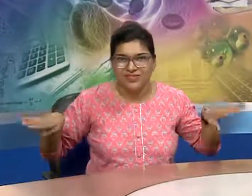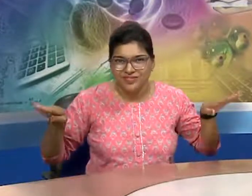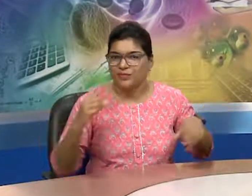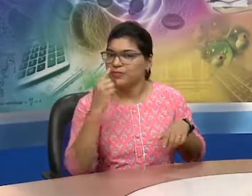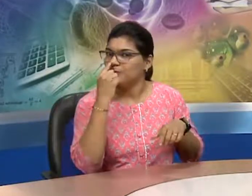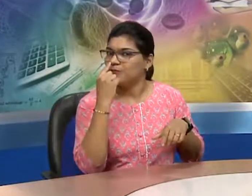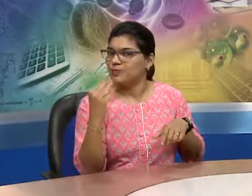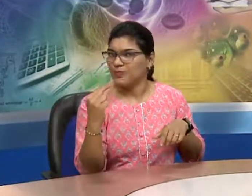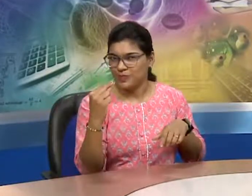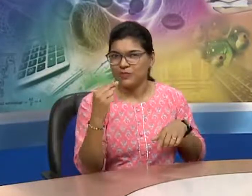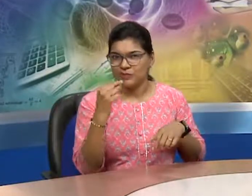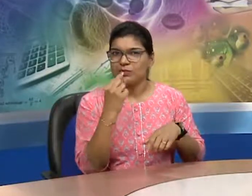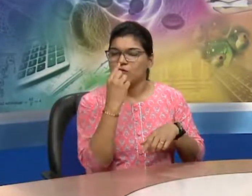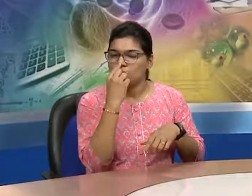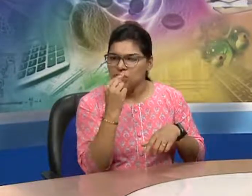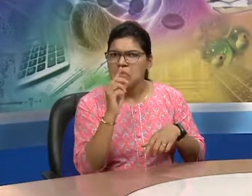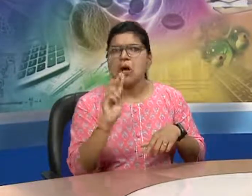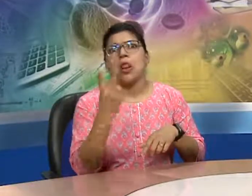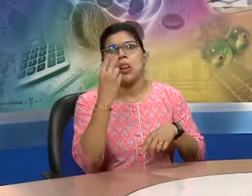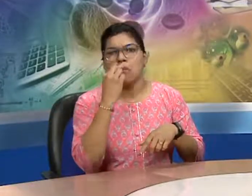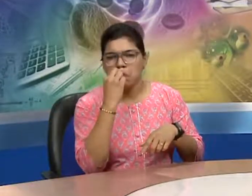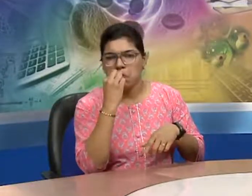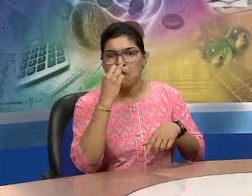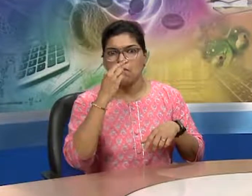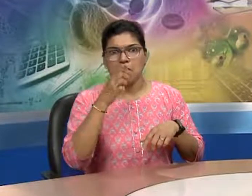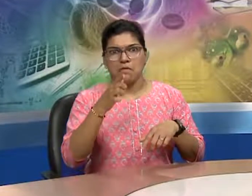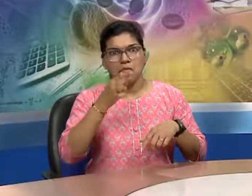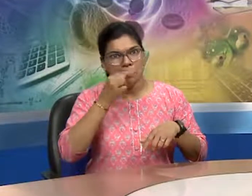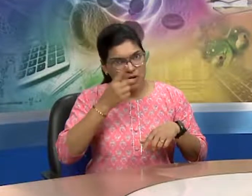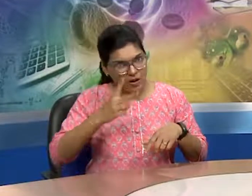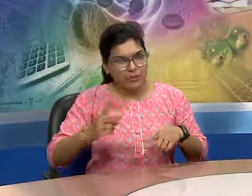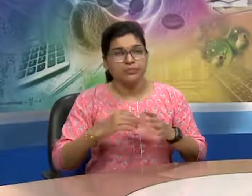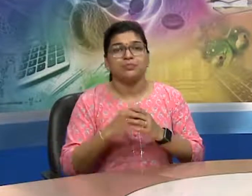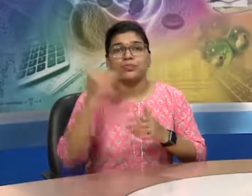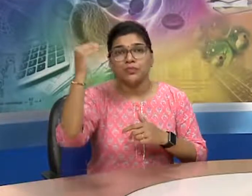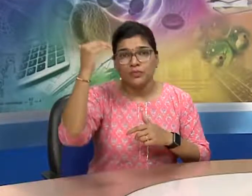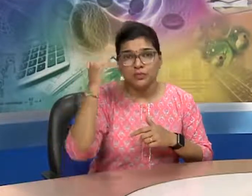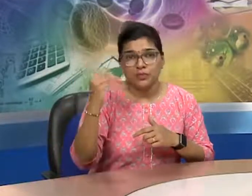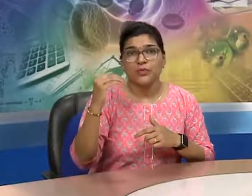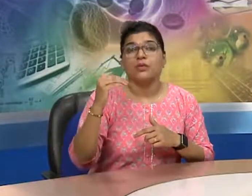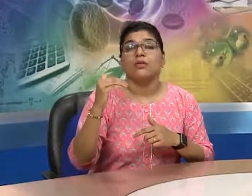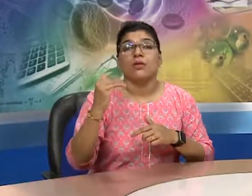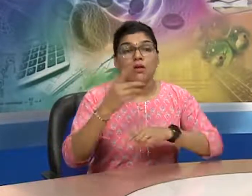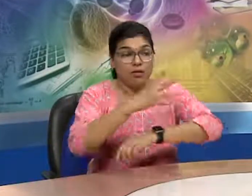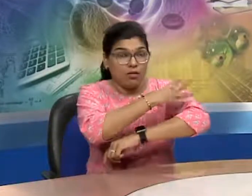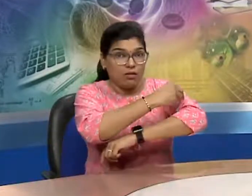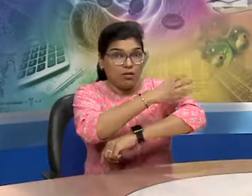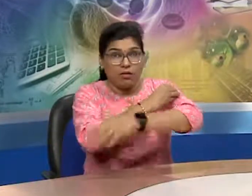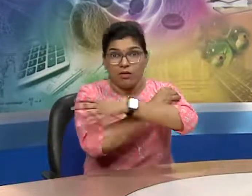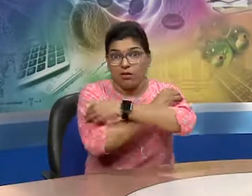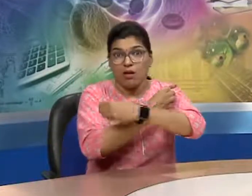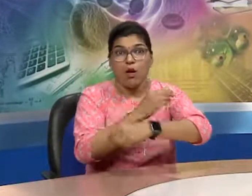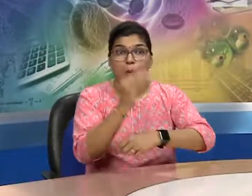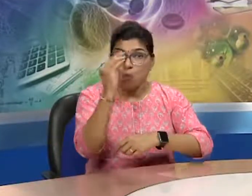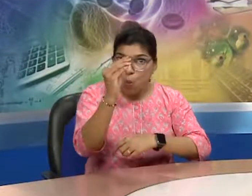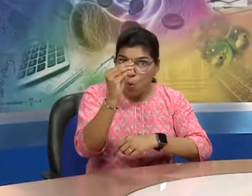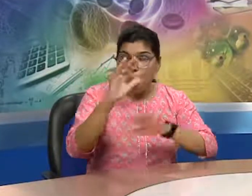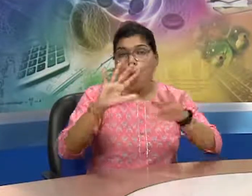Like there is a shape for bird's beak. There are various kinds of shapes, and the